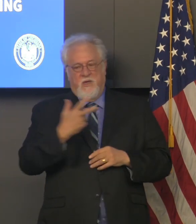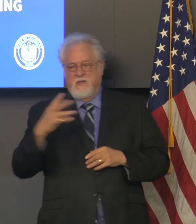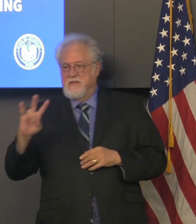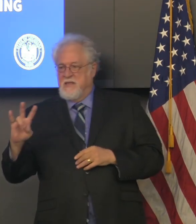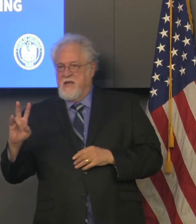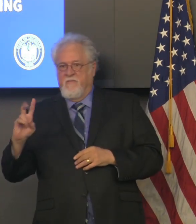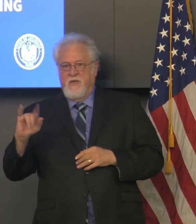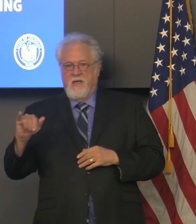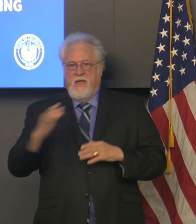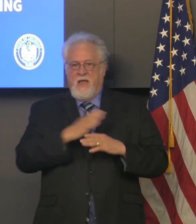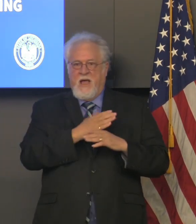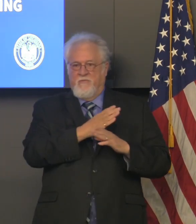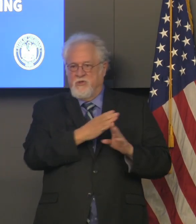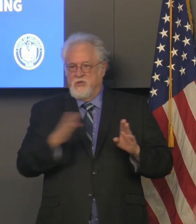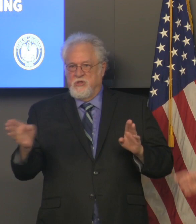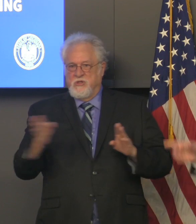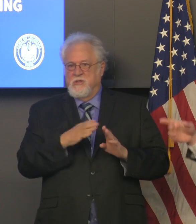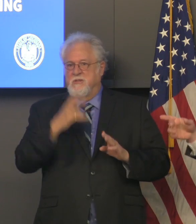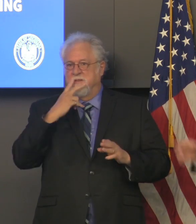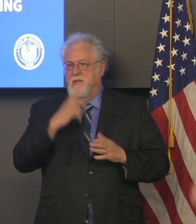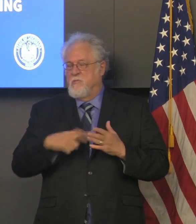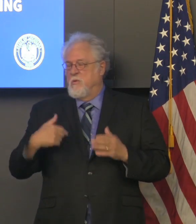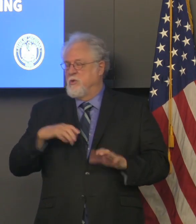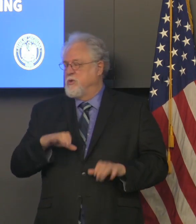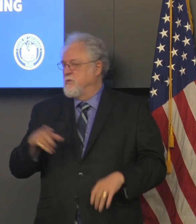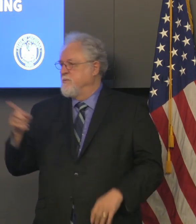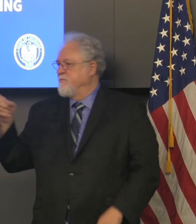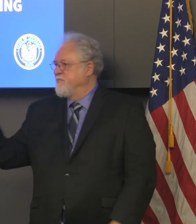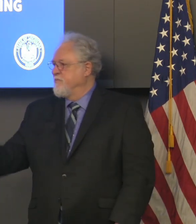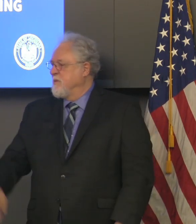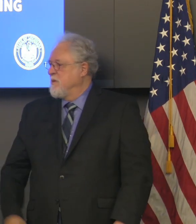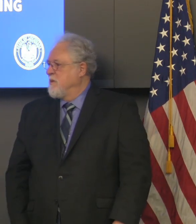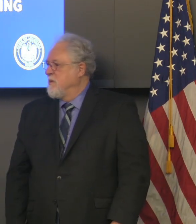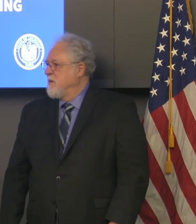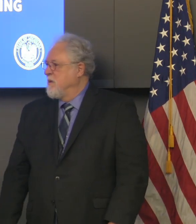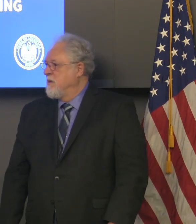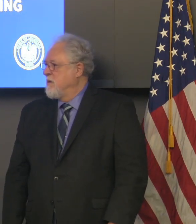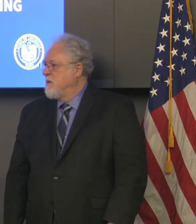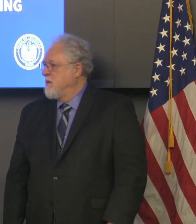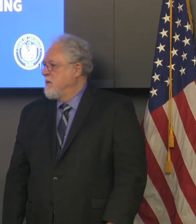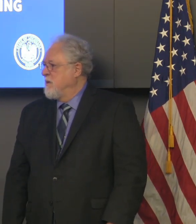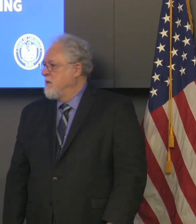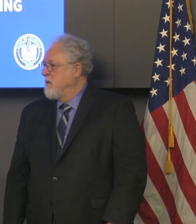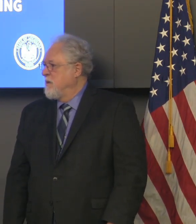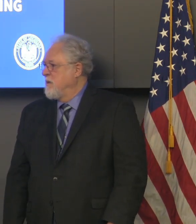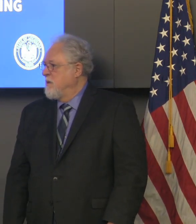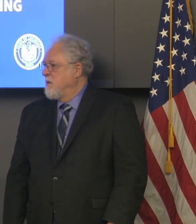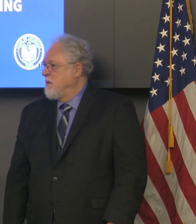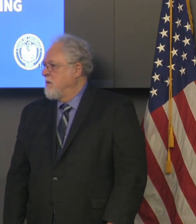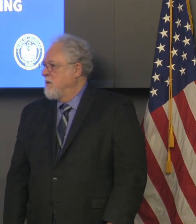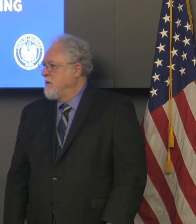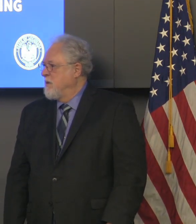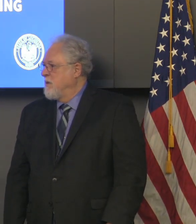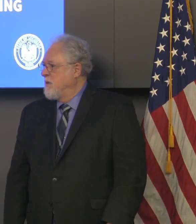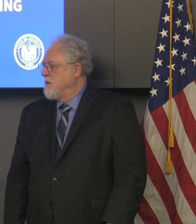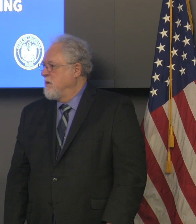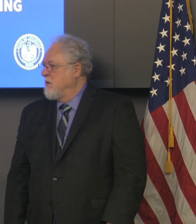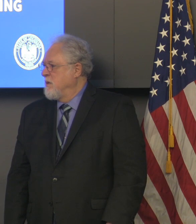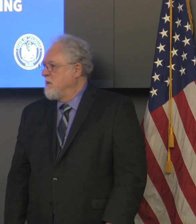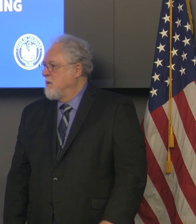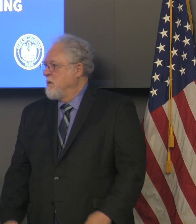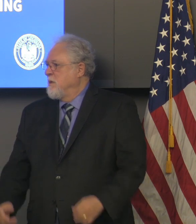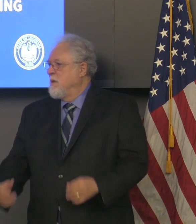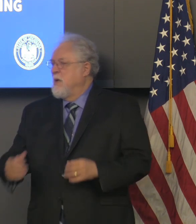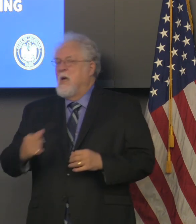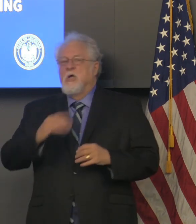7-day rolling averages, in order to see what we're doing. Yes, ma'am. So, could you speak to the testing initiative or lack thereof